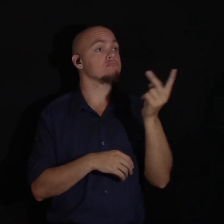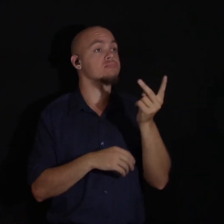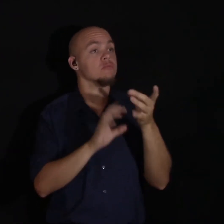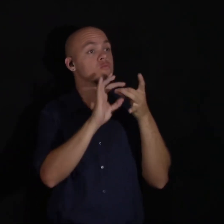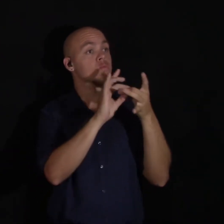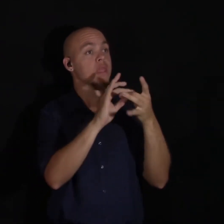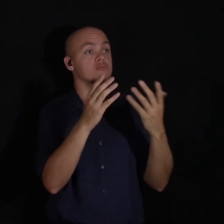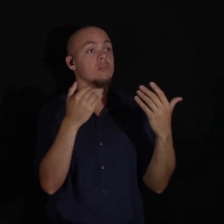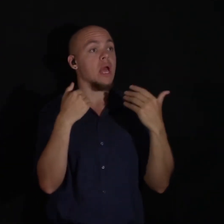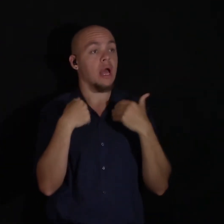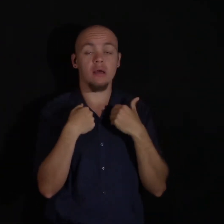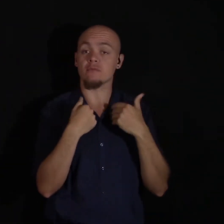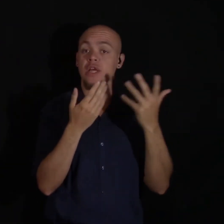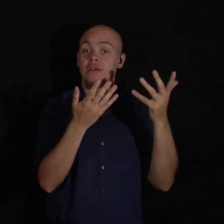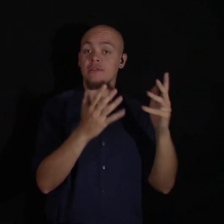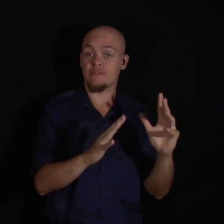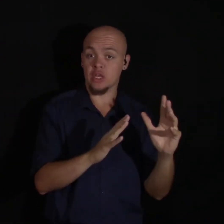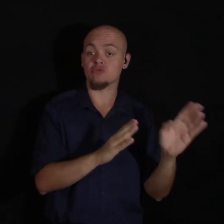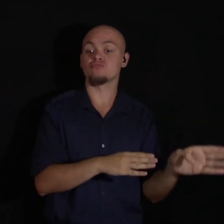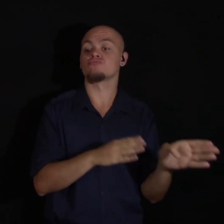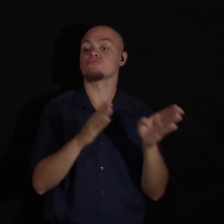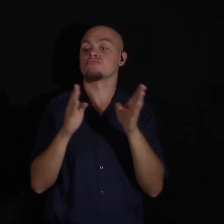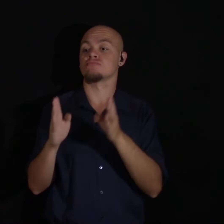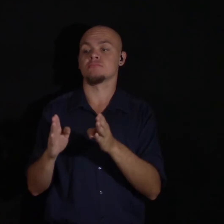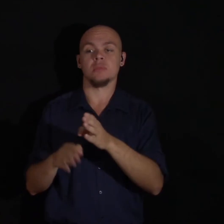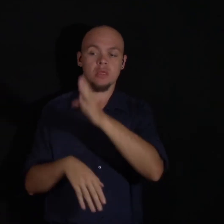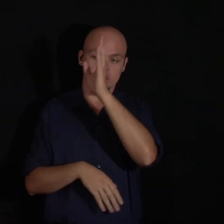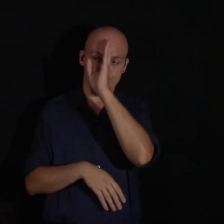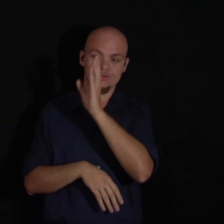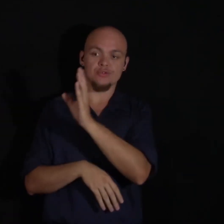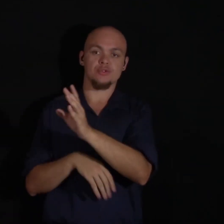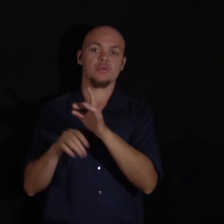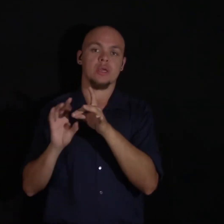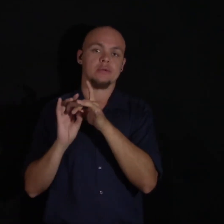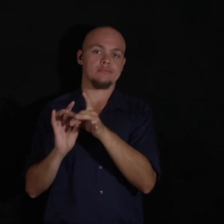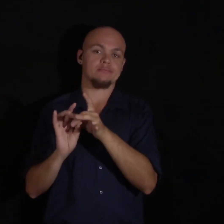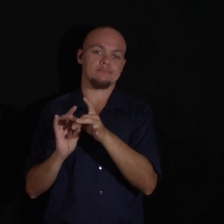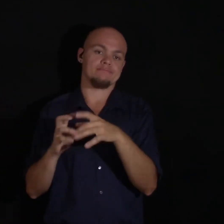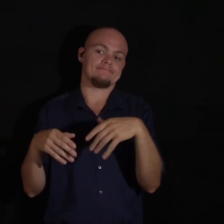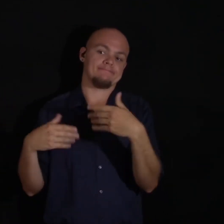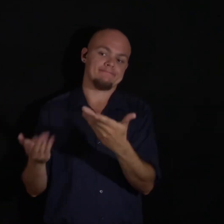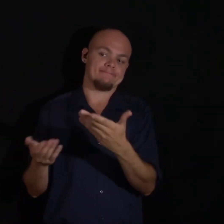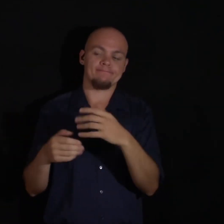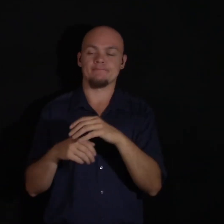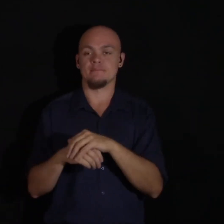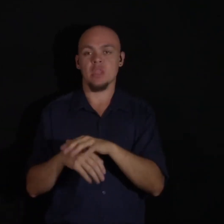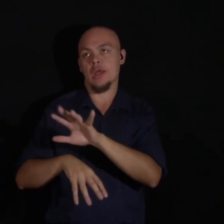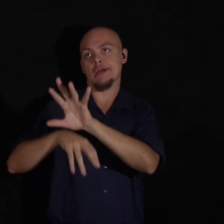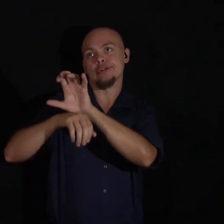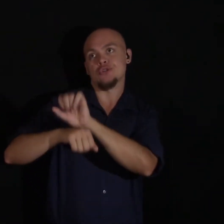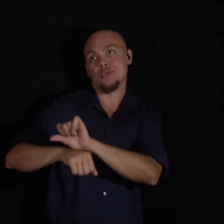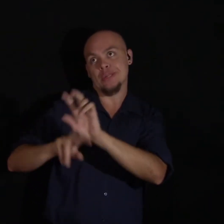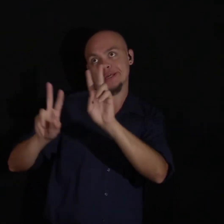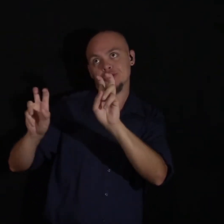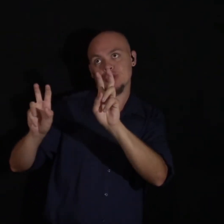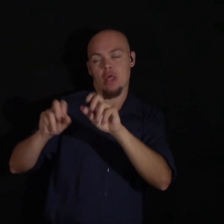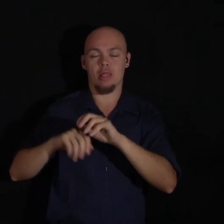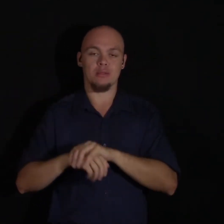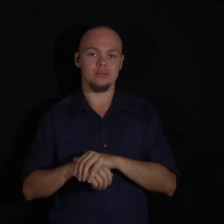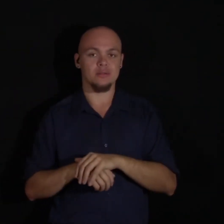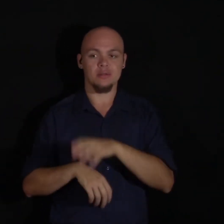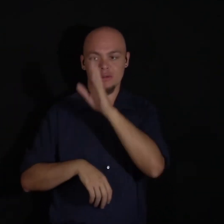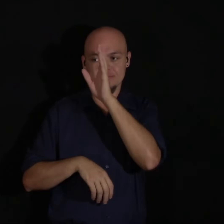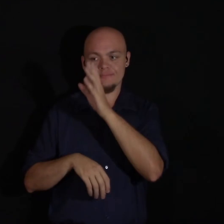another male, but then resumed what we might call the traditional heterosexual marriage